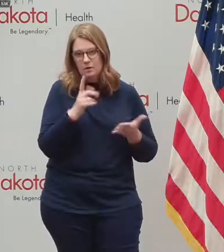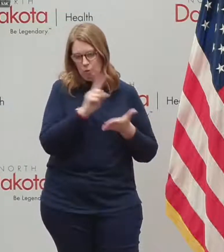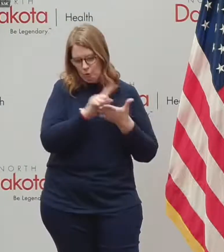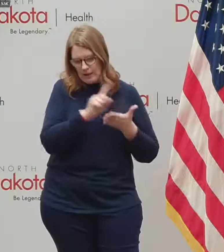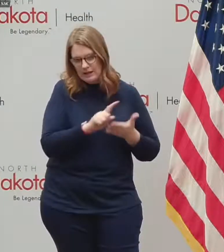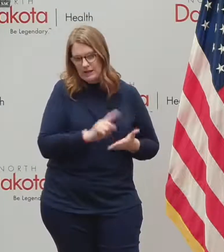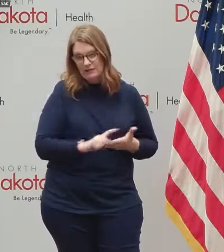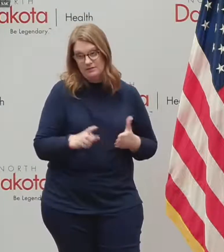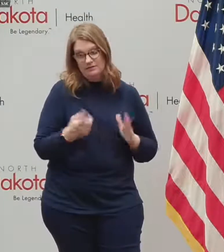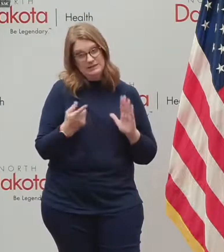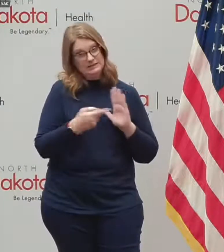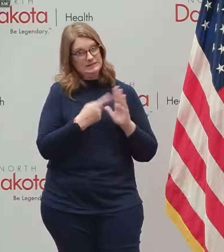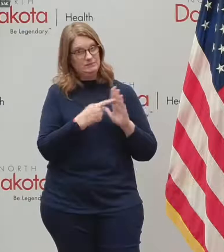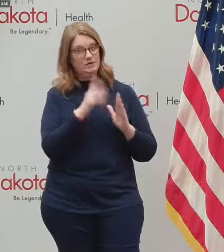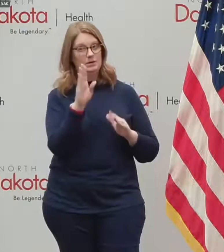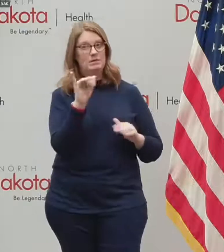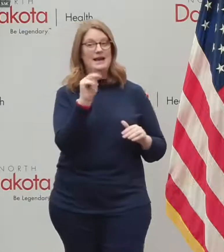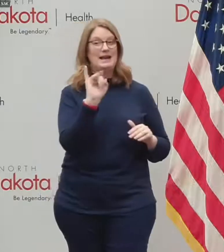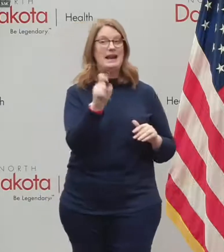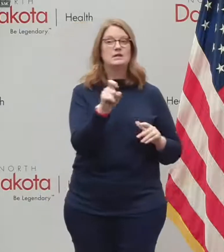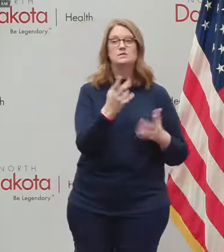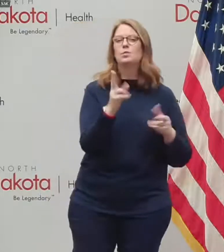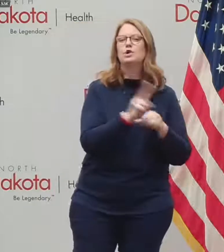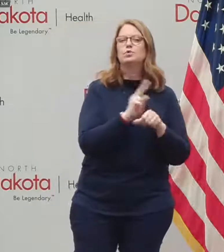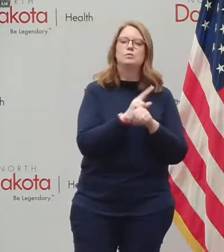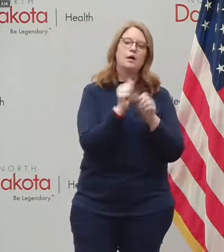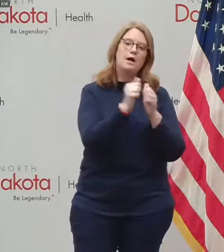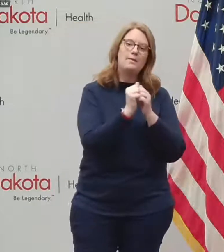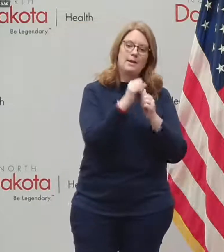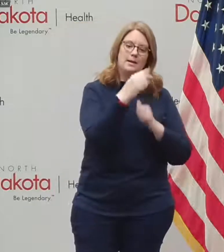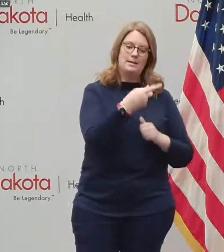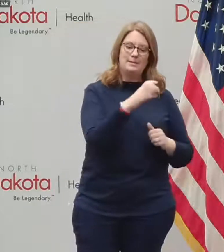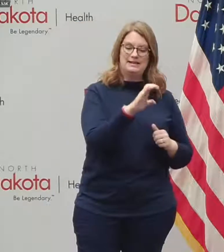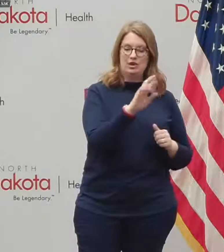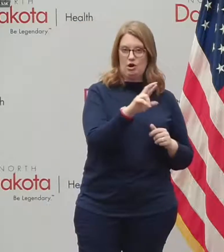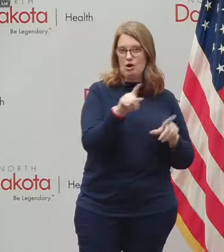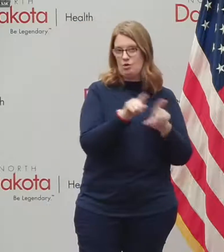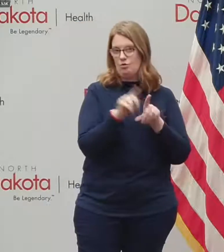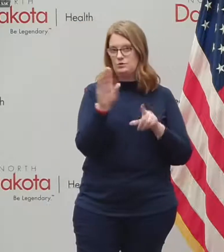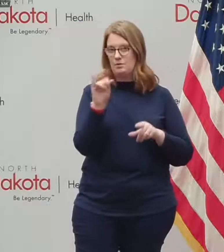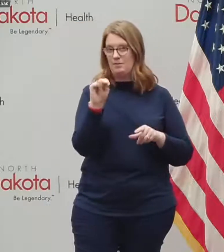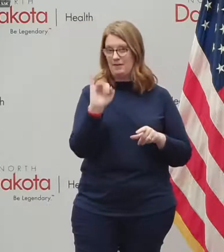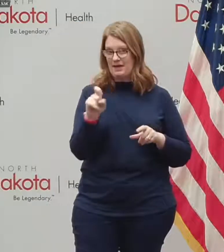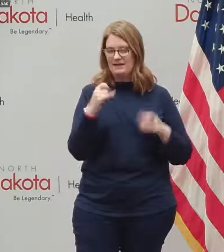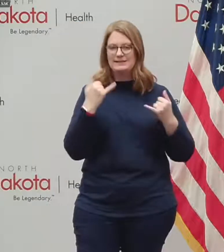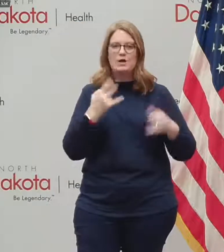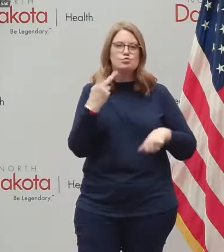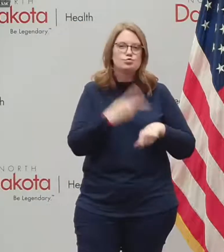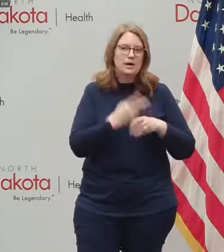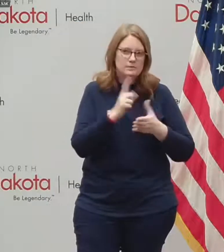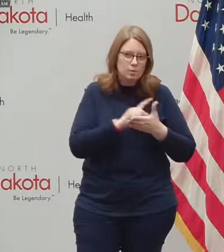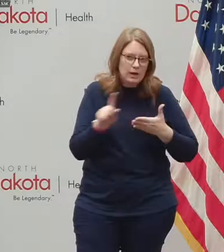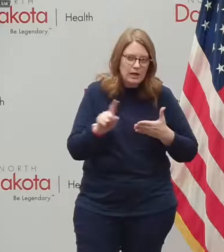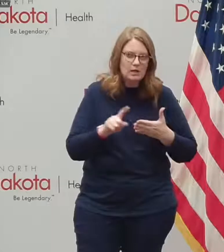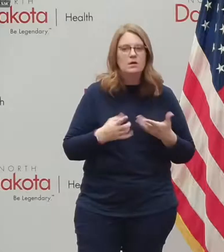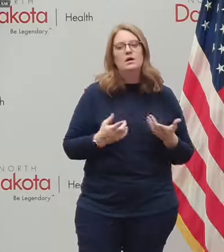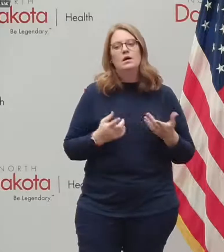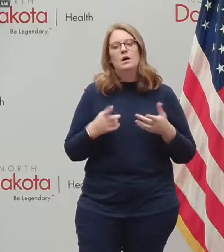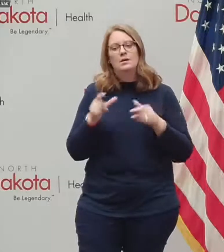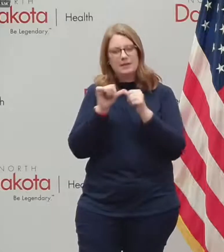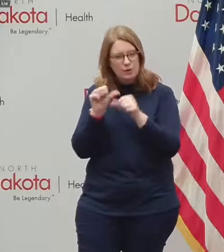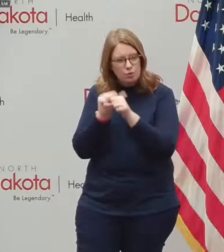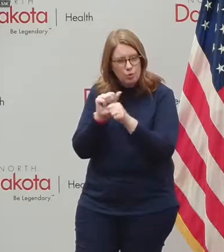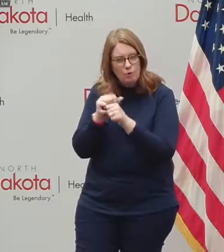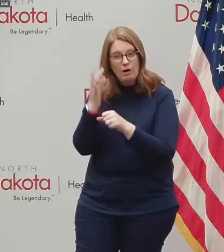In some cases with Binax, we'll be able to use a combination of PCR and Binax and now test them twice a week. Continue to work with our